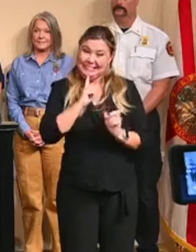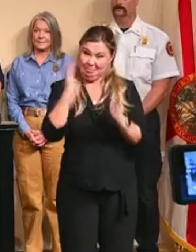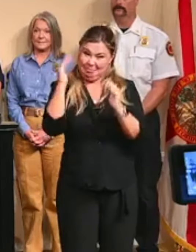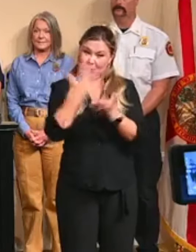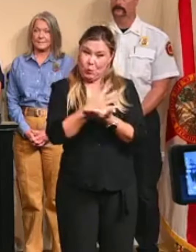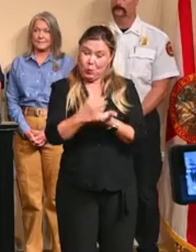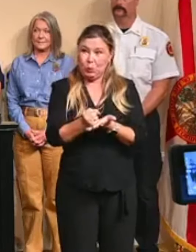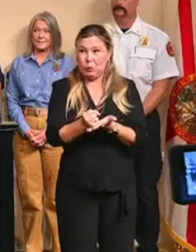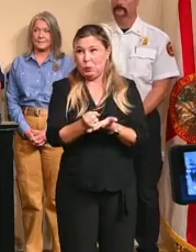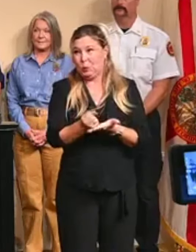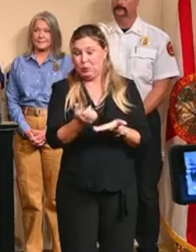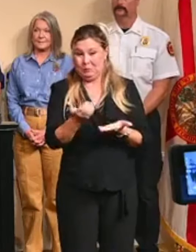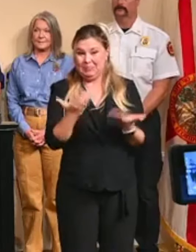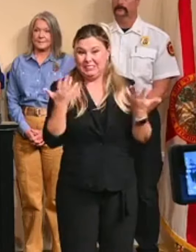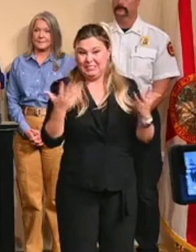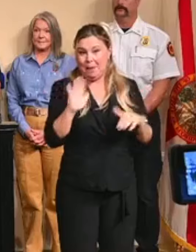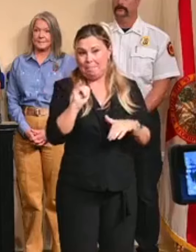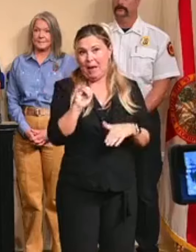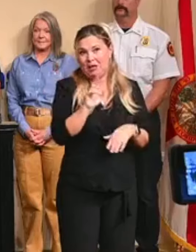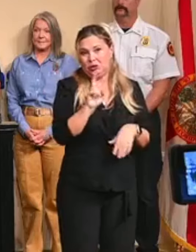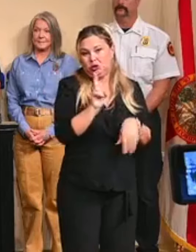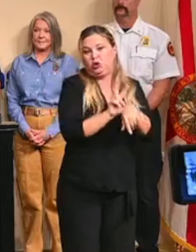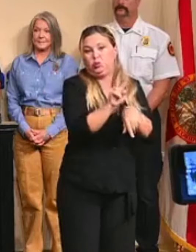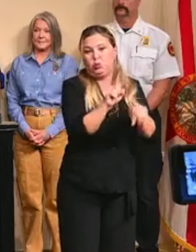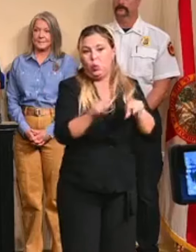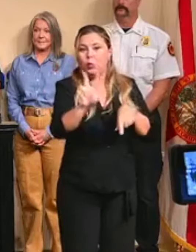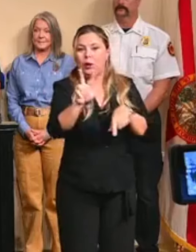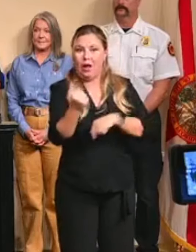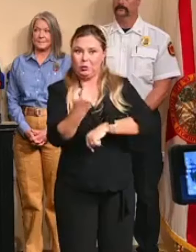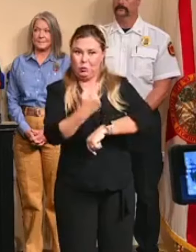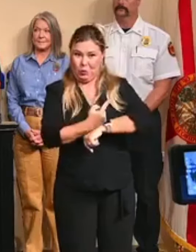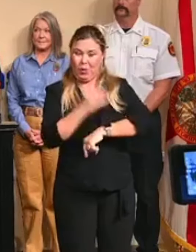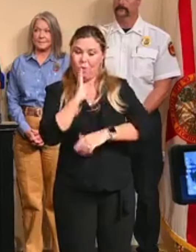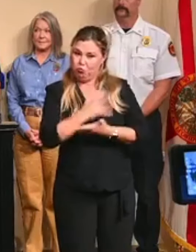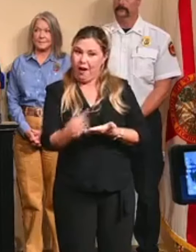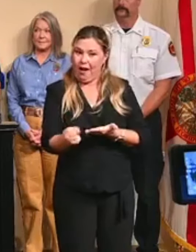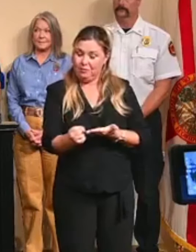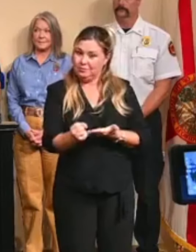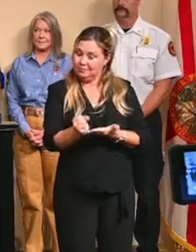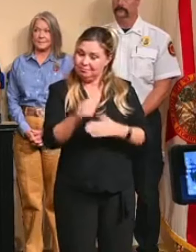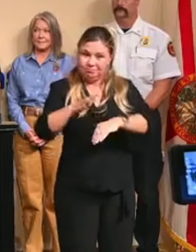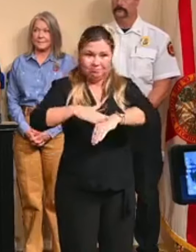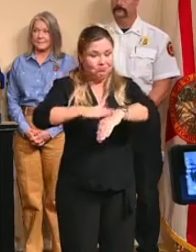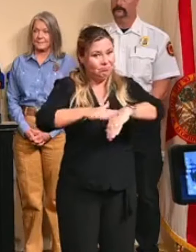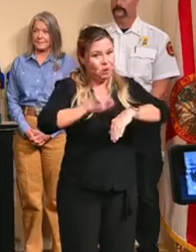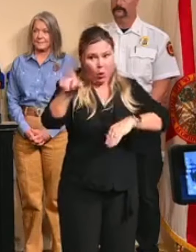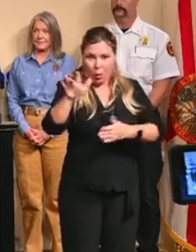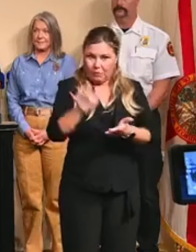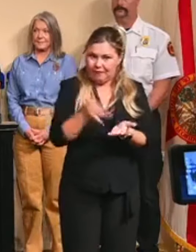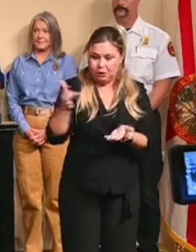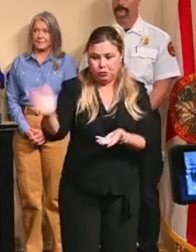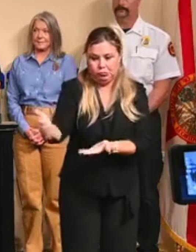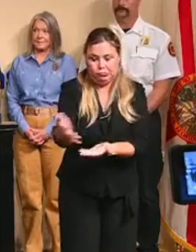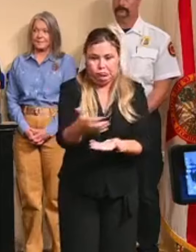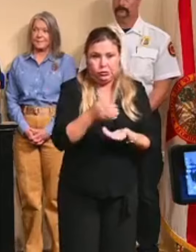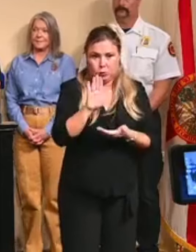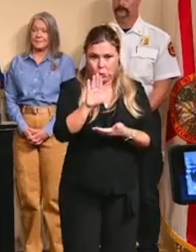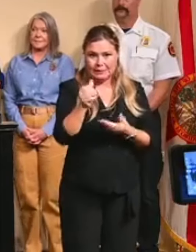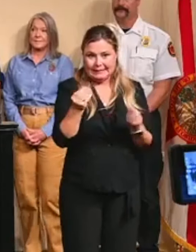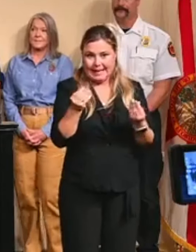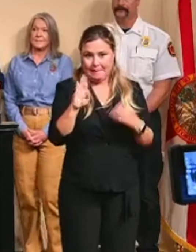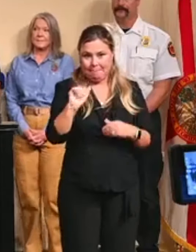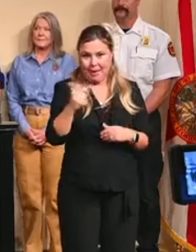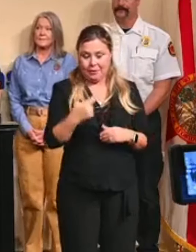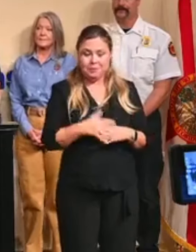expected to be complete by 2 to 3 p.m. this afternoon. So again, take advantage of the time that you have today.